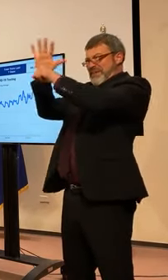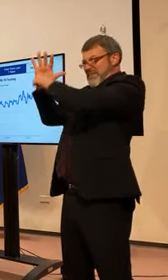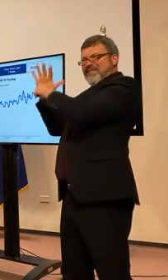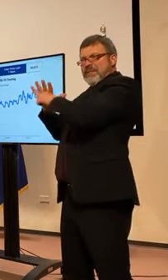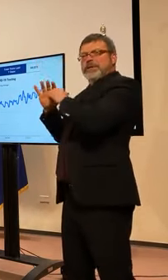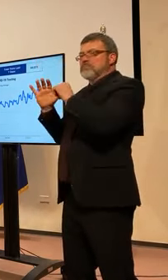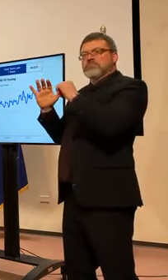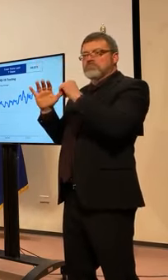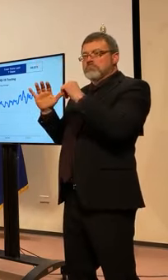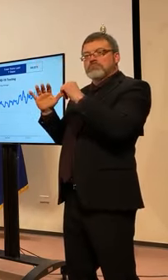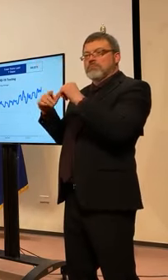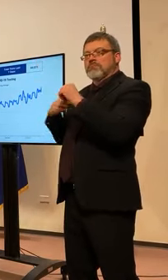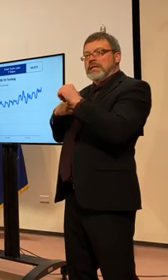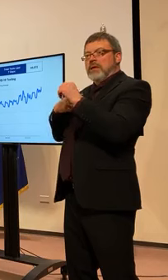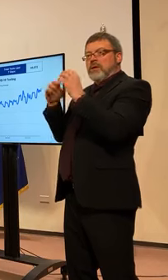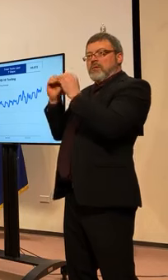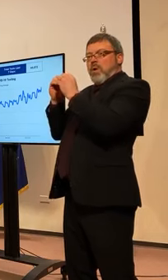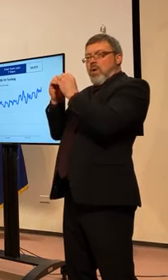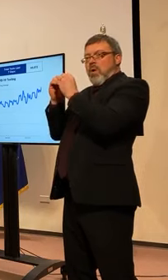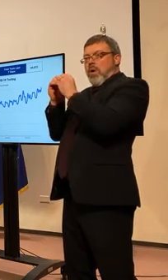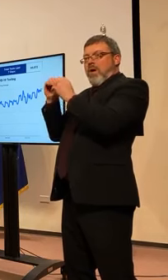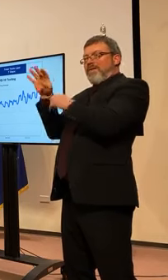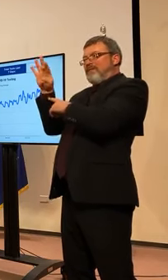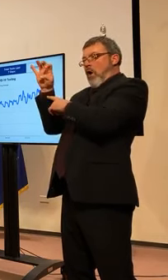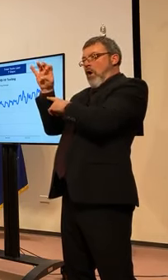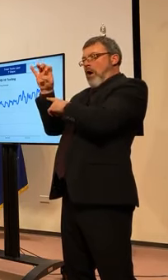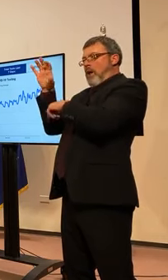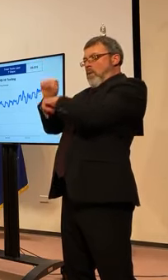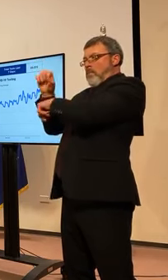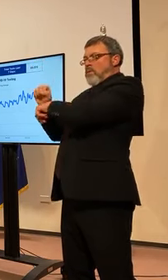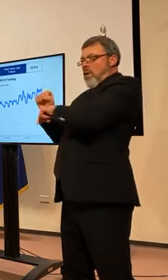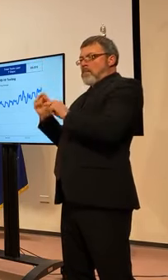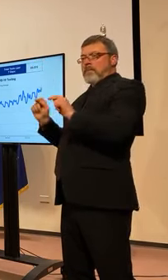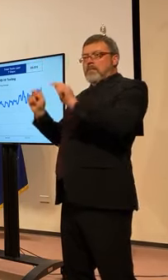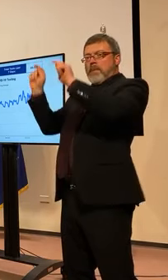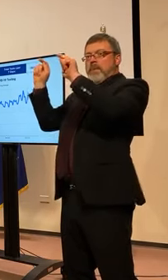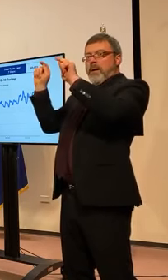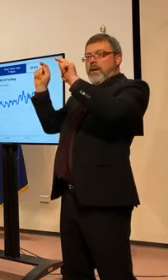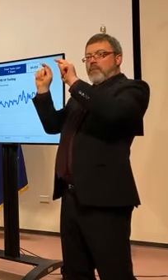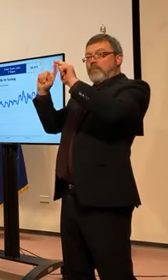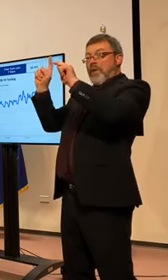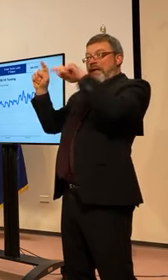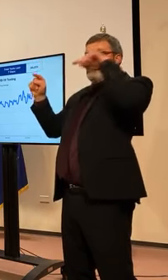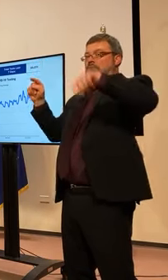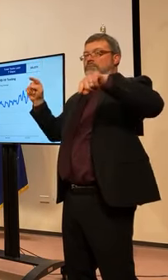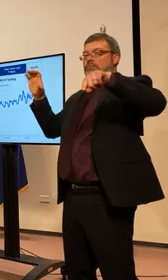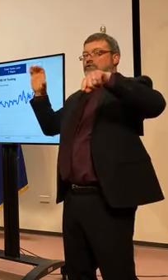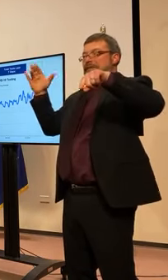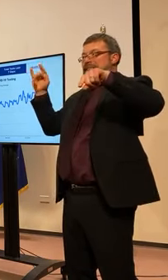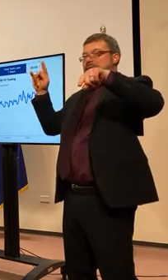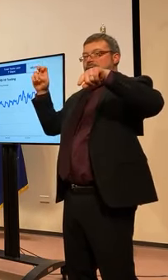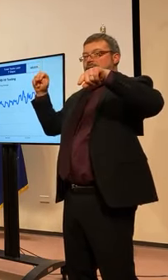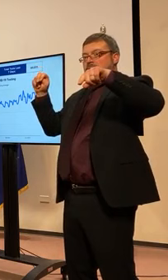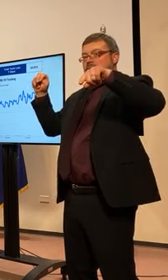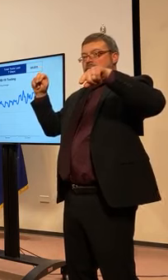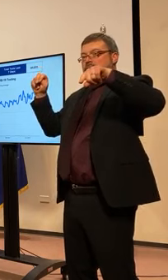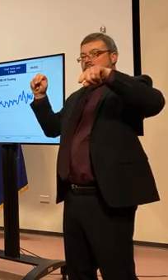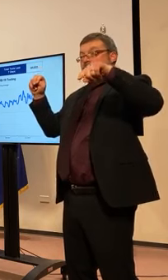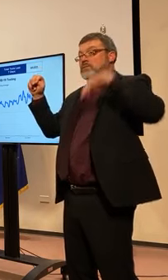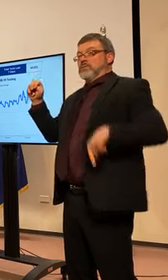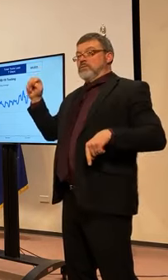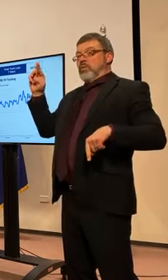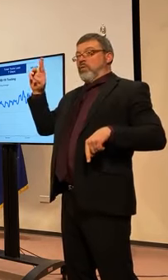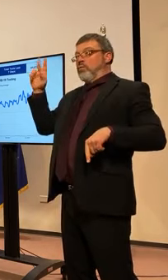than 400 testing appointments in Chittenden County and 200 self-serve walk-in appointments in Rutland. We